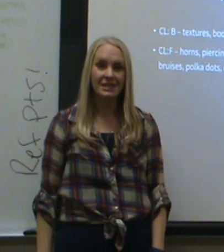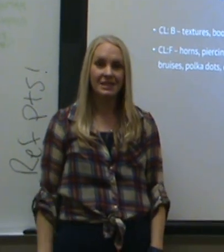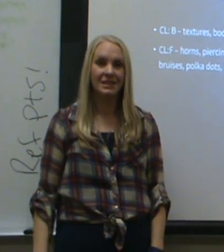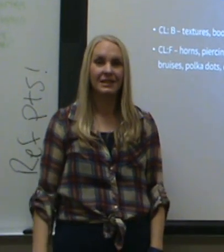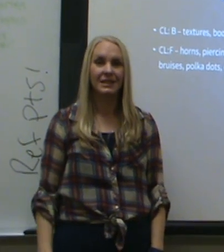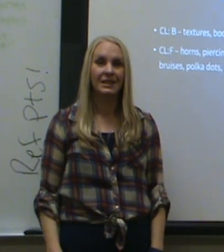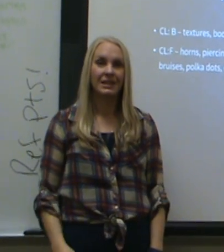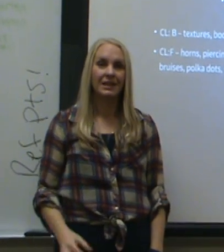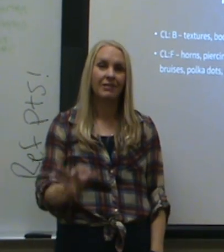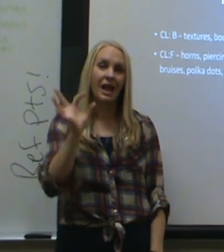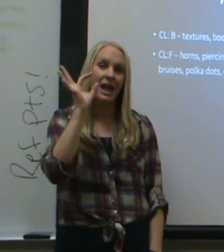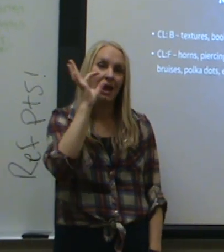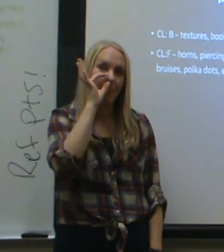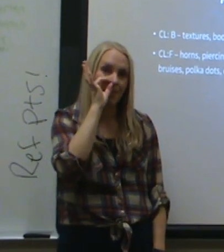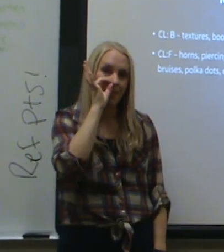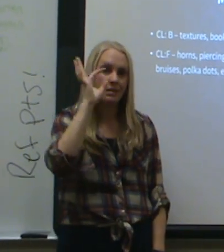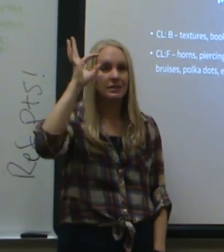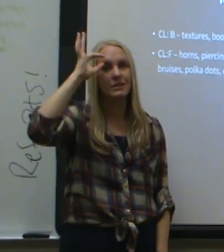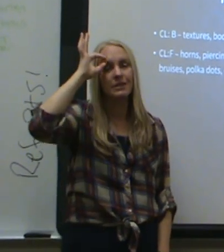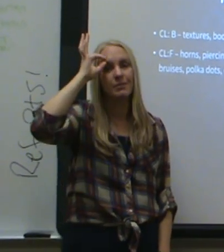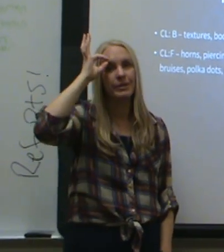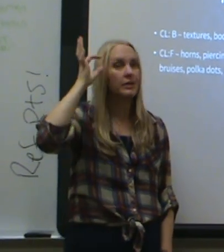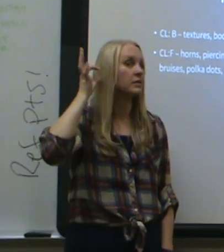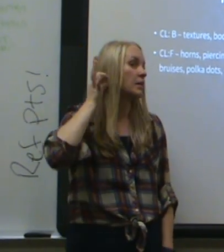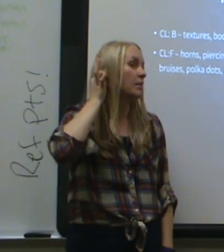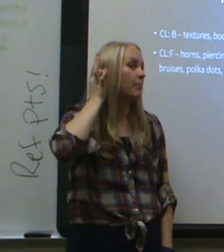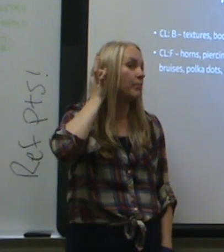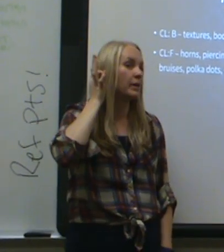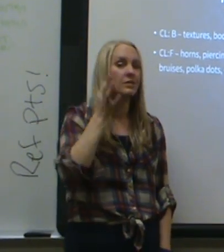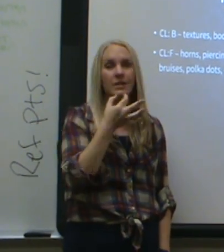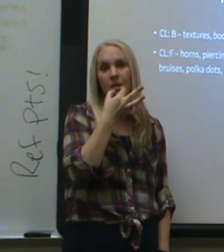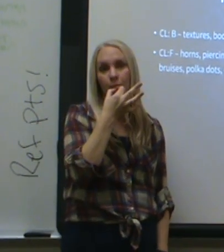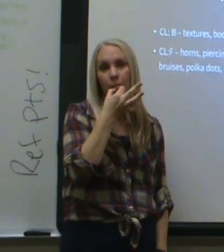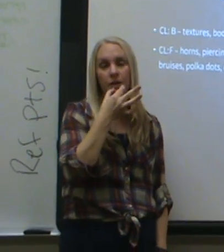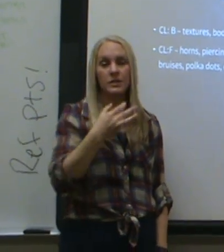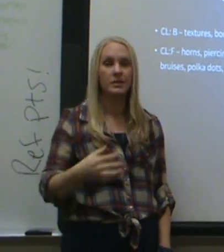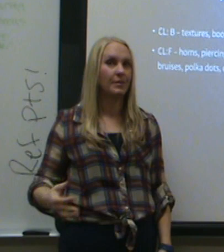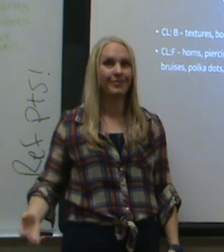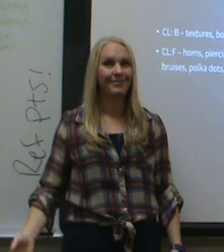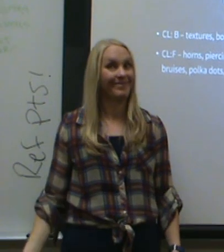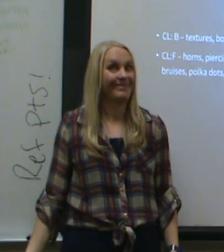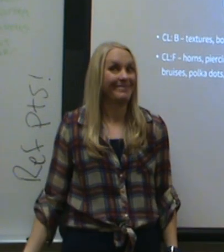Piercings. Right? Pierce, pierce, pierce, pierce.